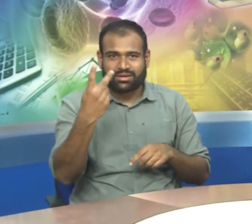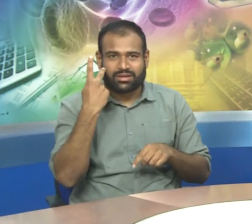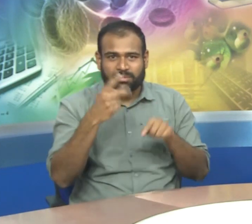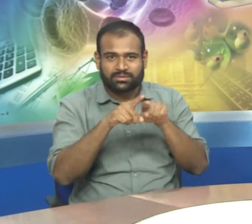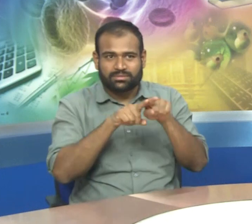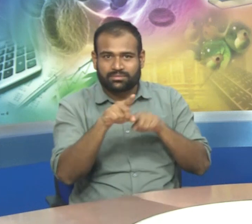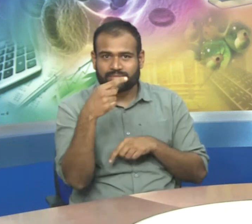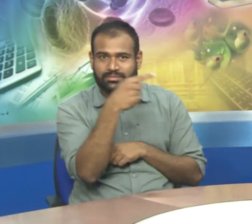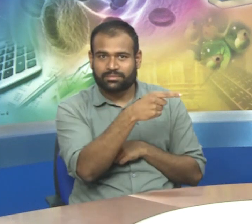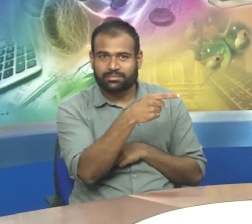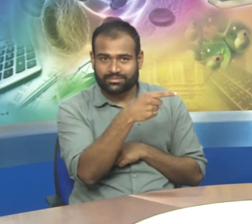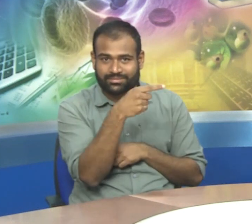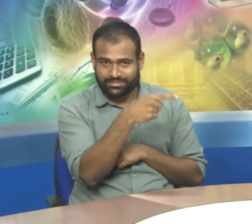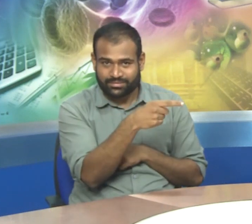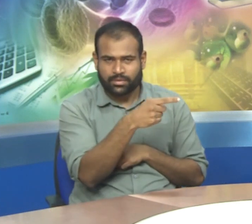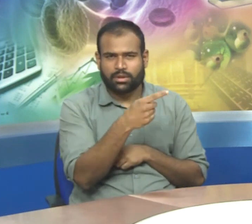Now you can see a table on screen.